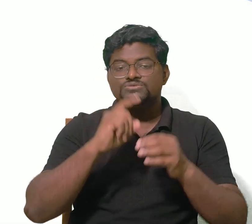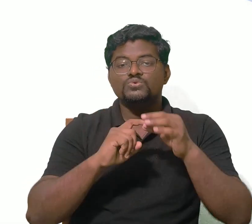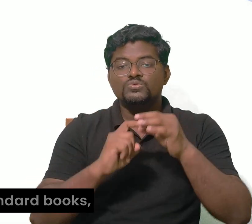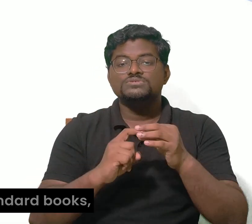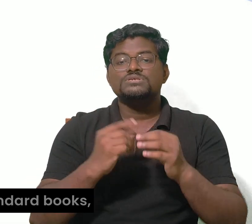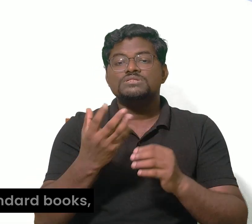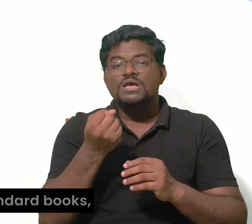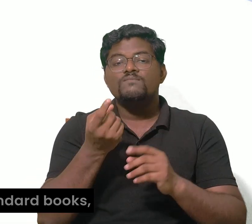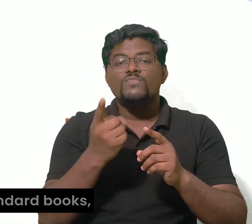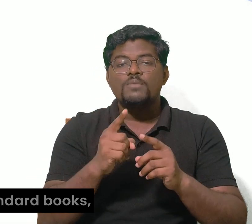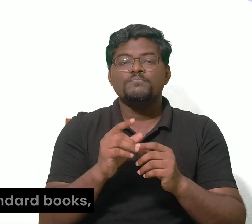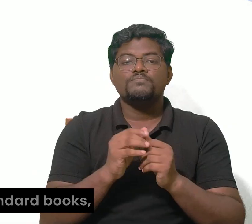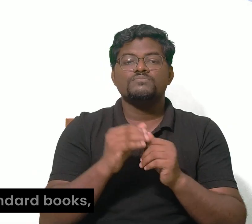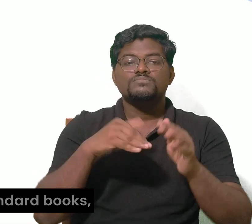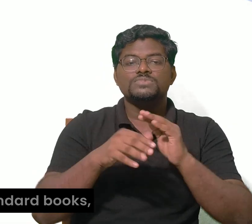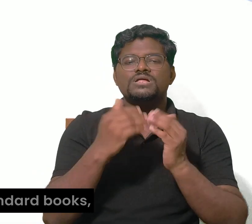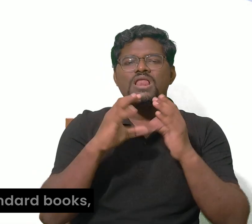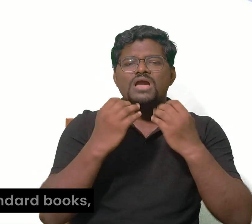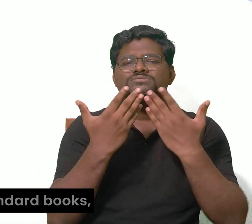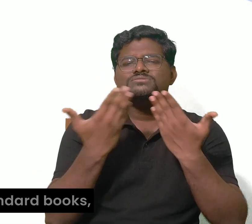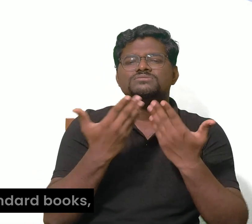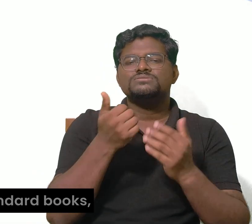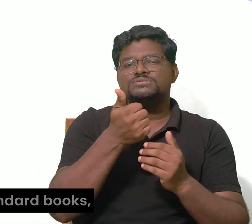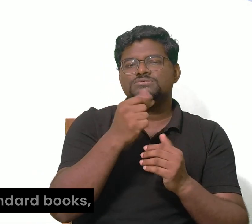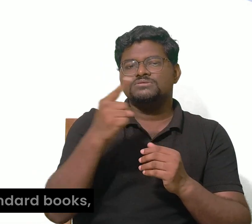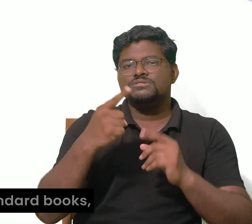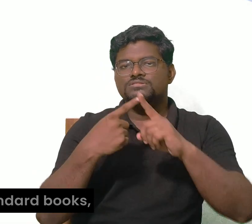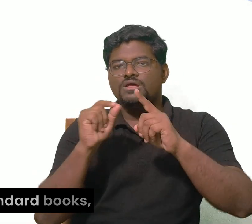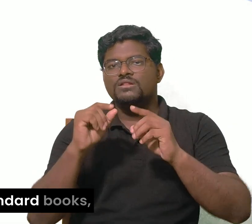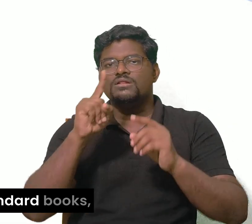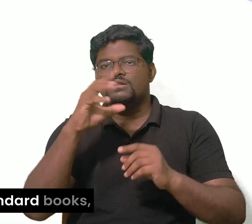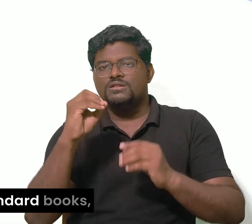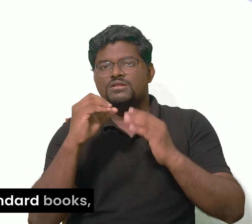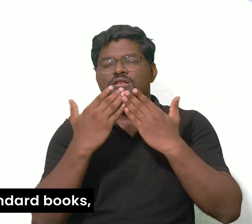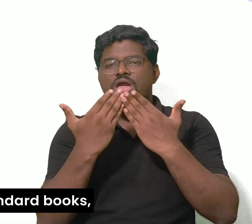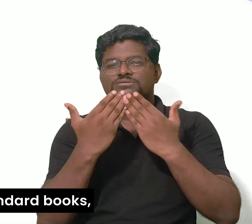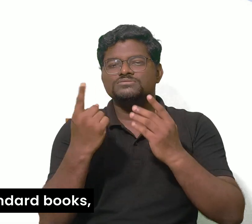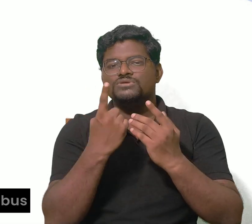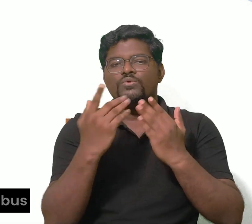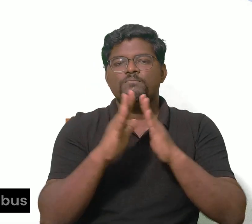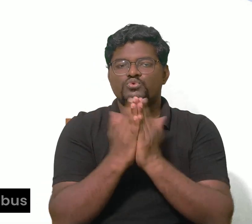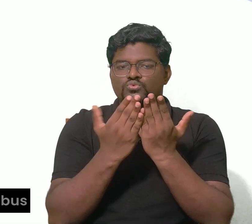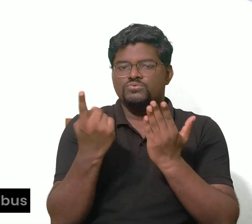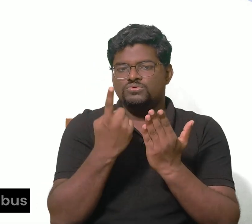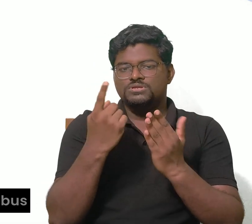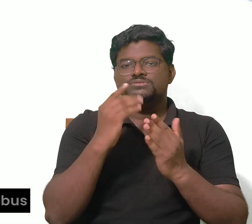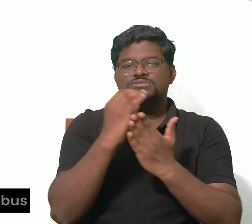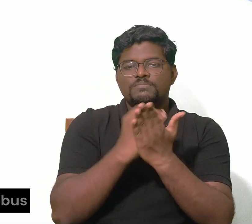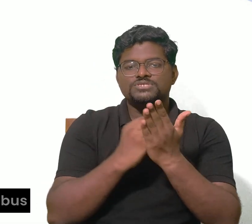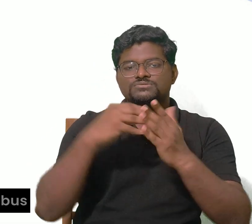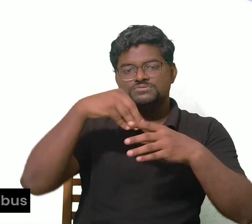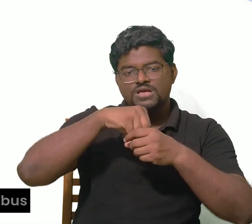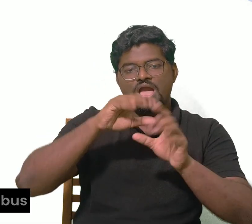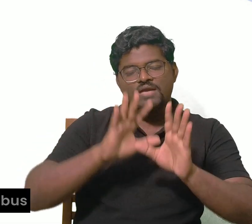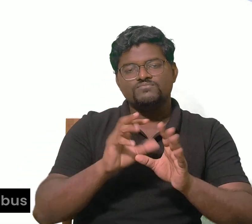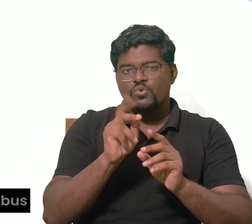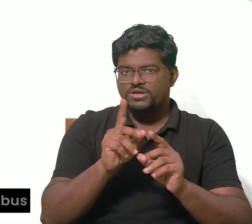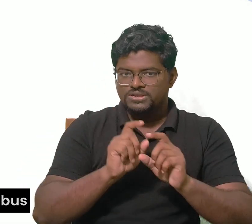uh, all those English question taken from 6th to 10th book as per in the schedule, as per in the